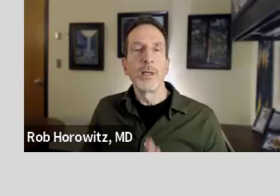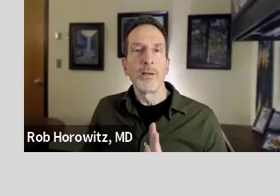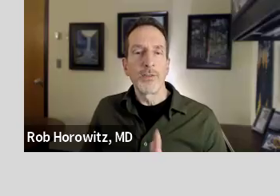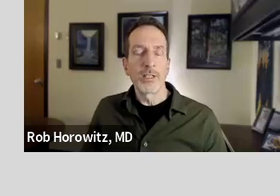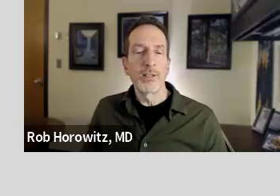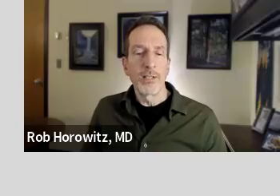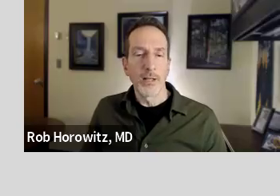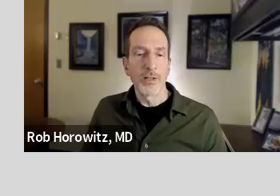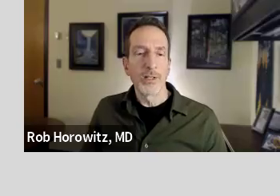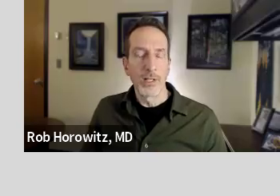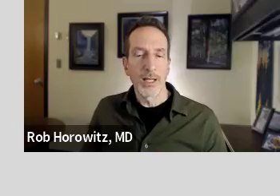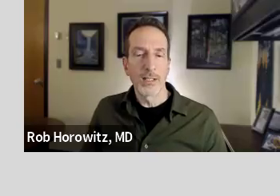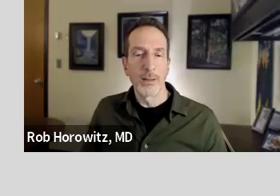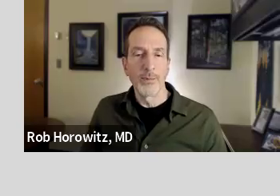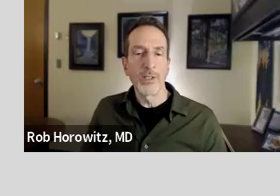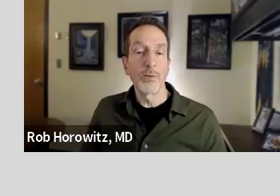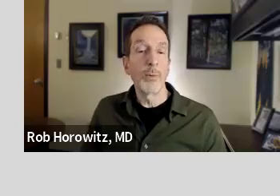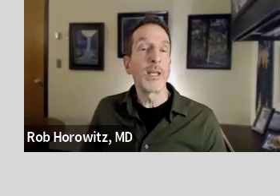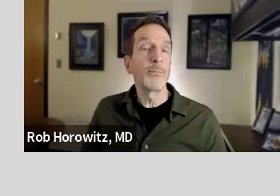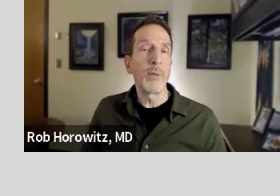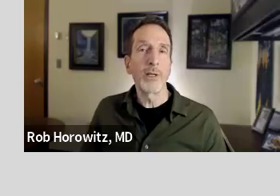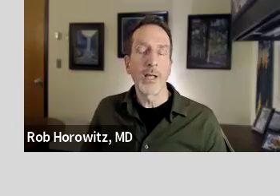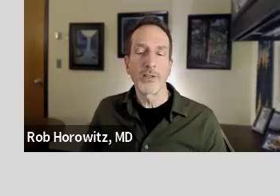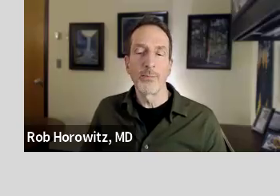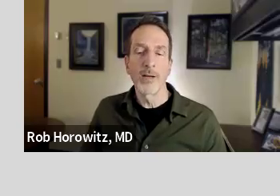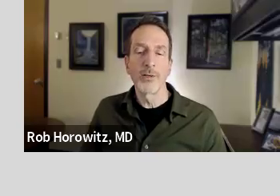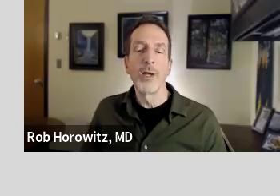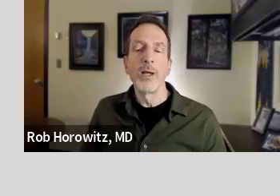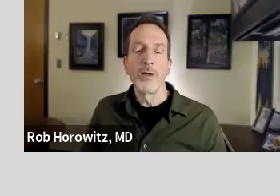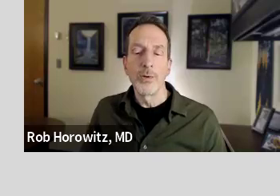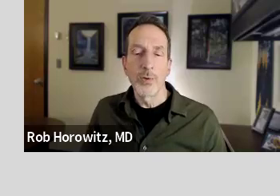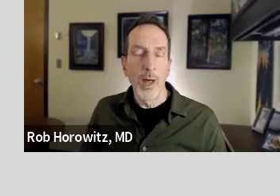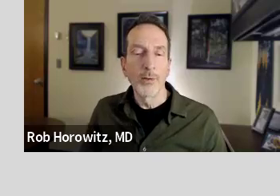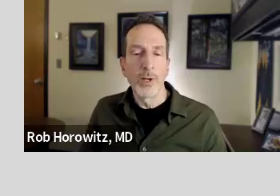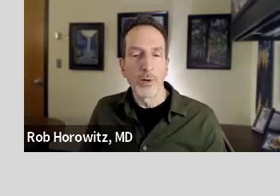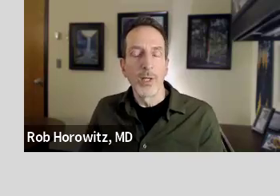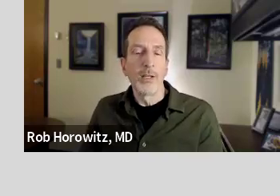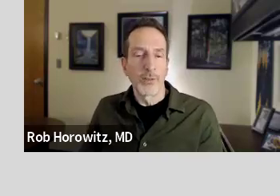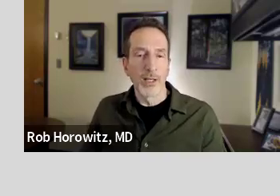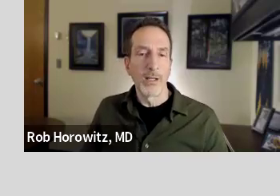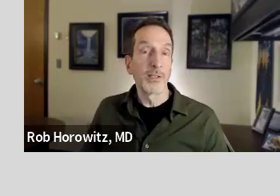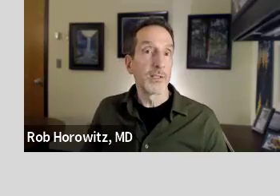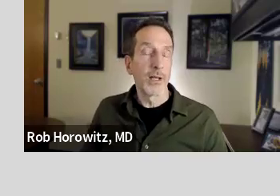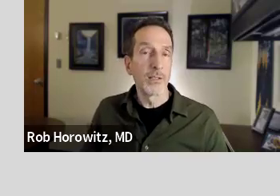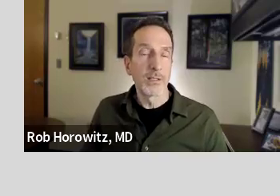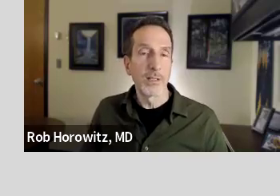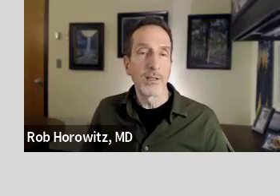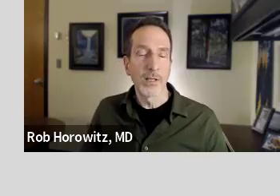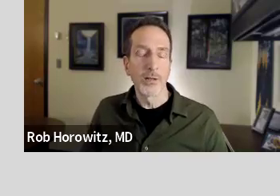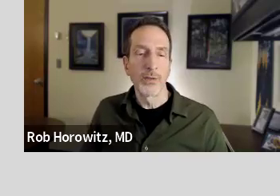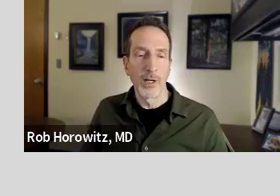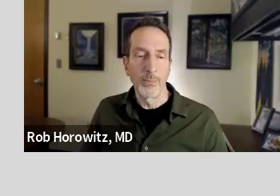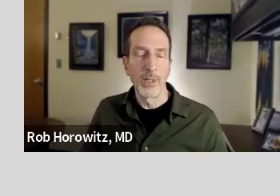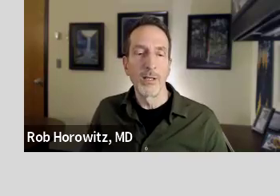2 facilitators next to them. This is a woman named Mary Casamano, who's a well-known